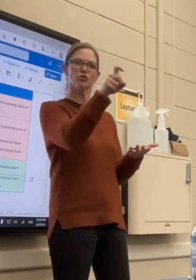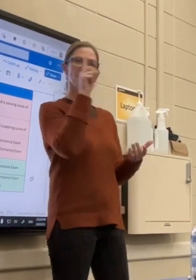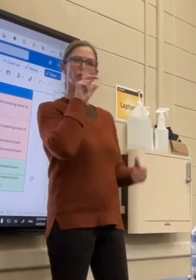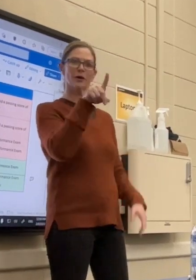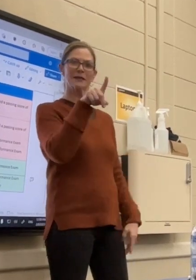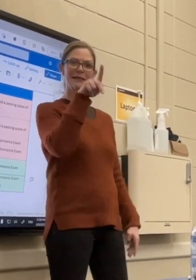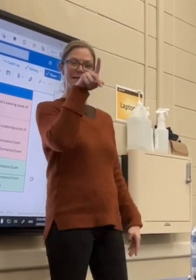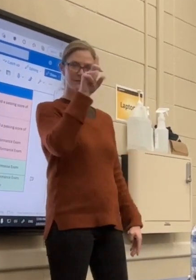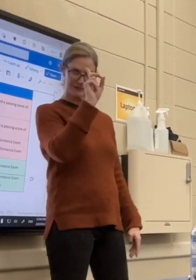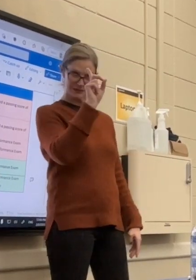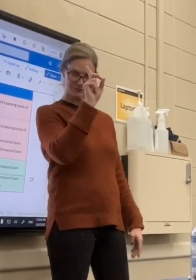This schedule shows you,